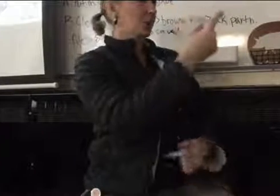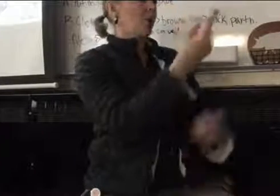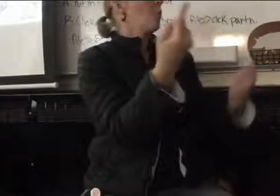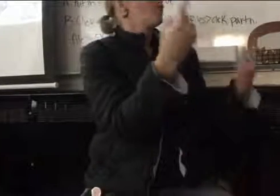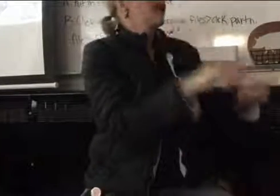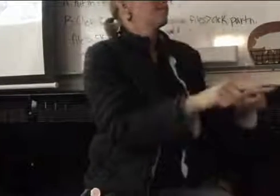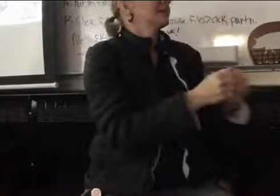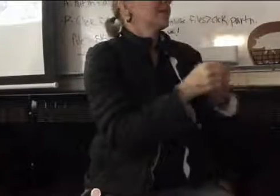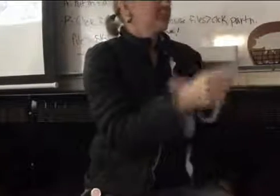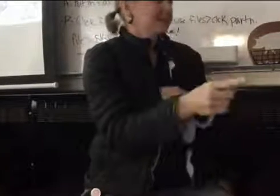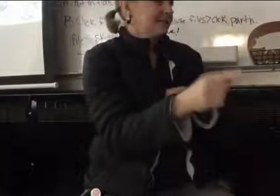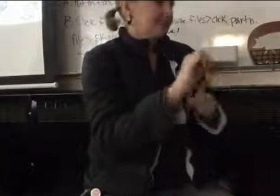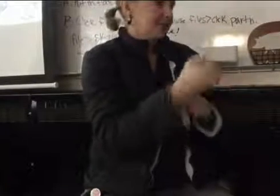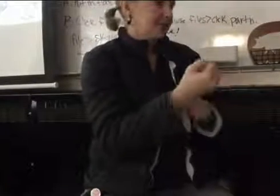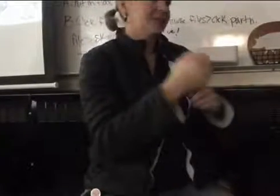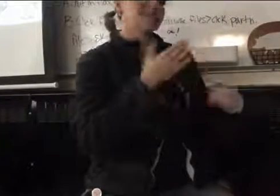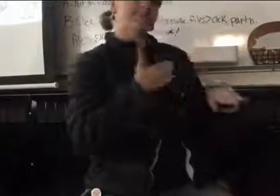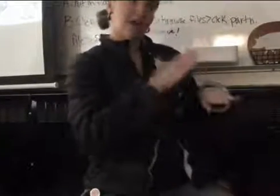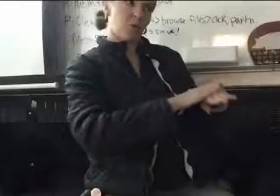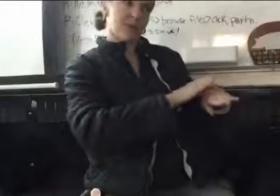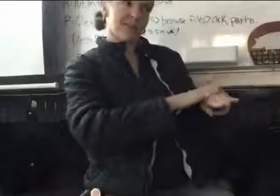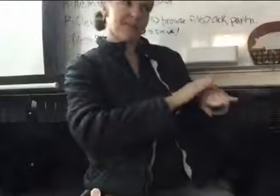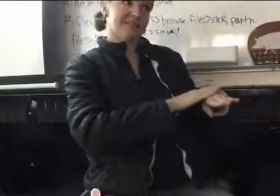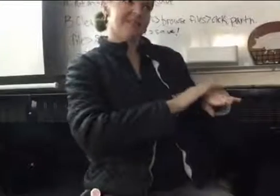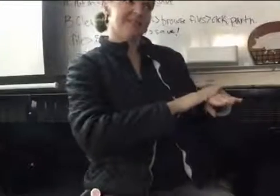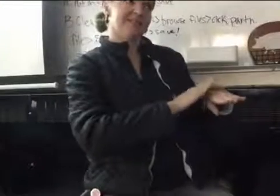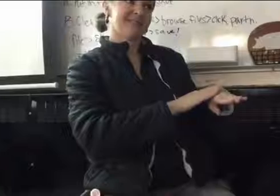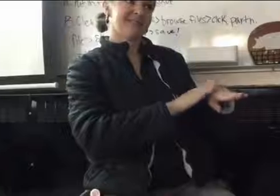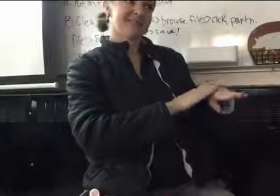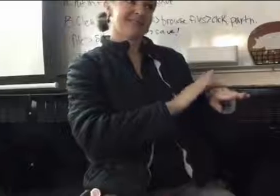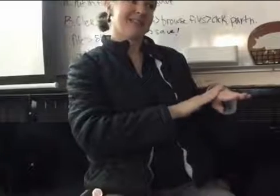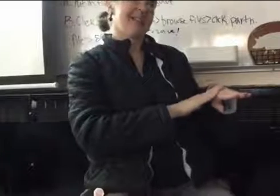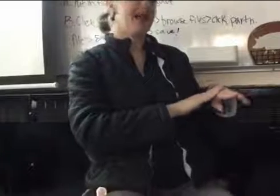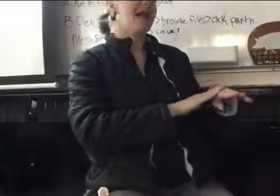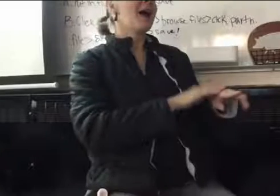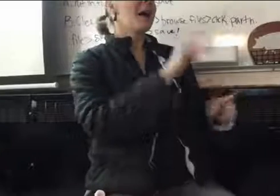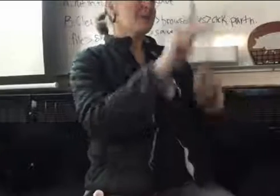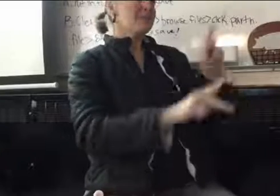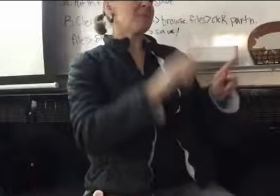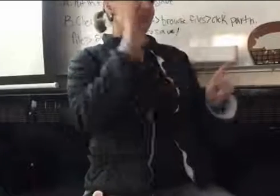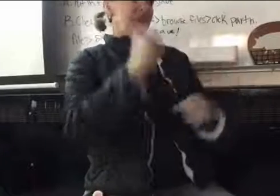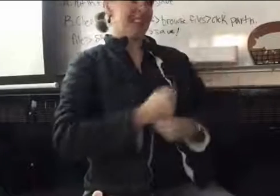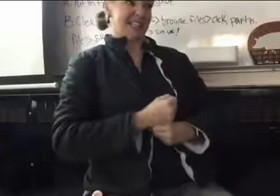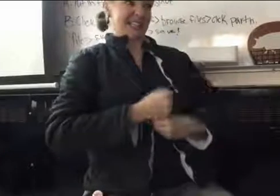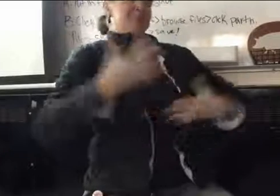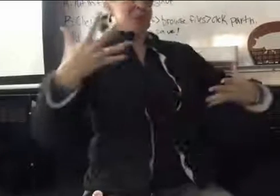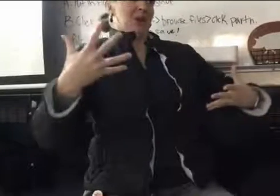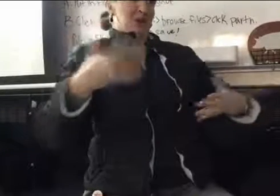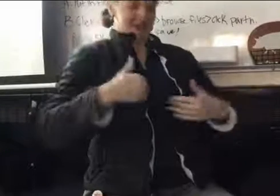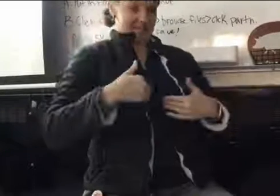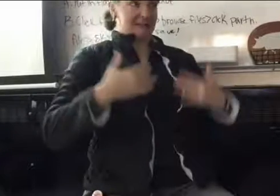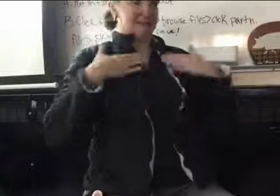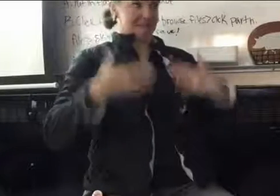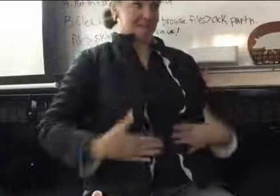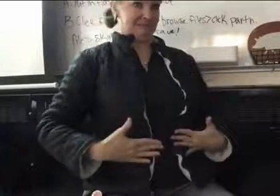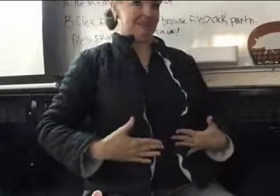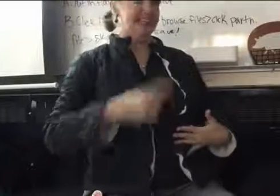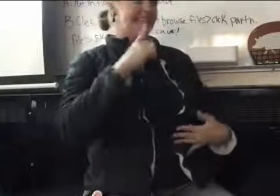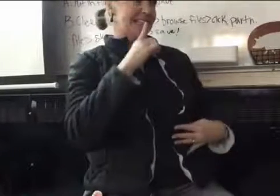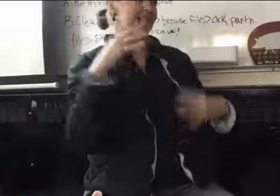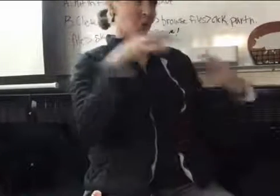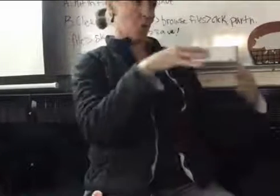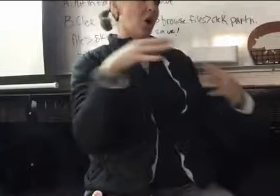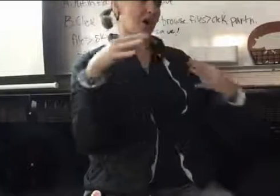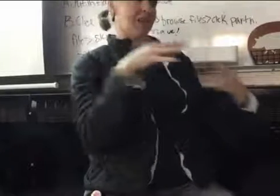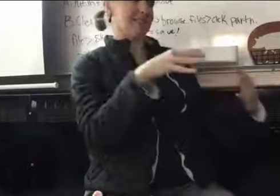this. Now, here's my warning to you. People explode in this video. Okay, it is a war film.